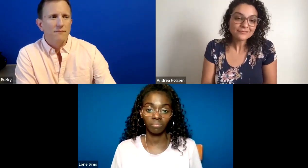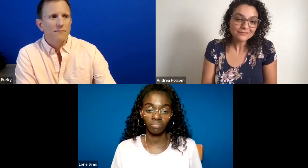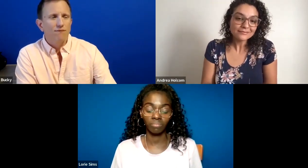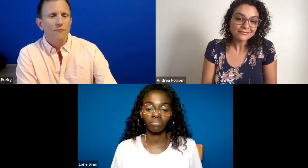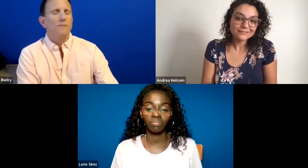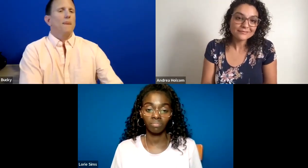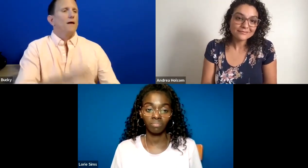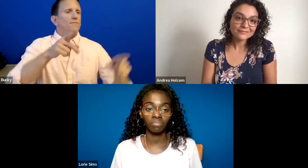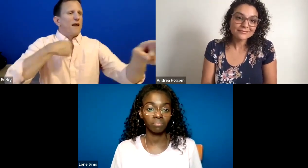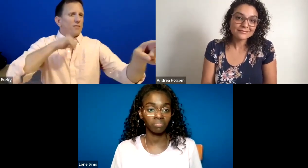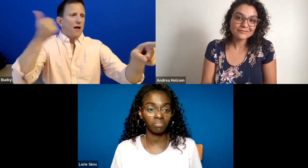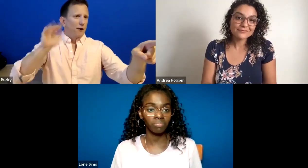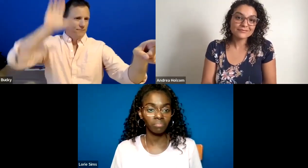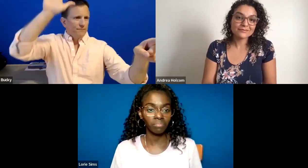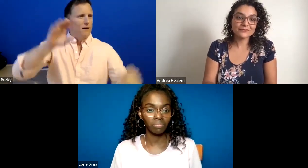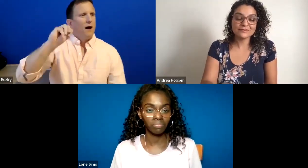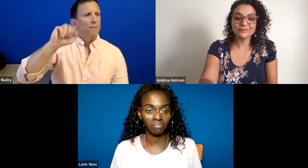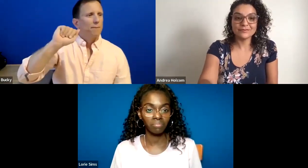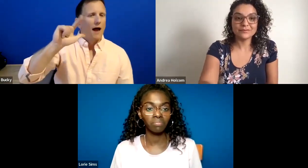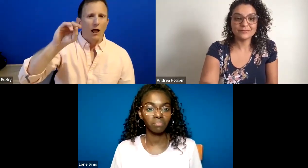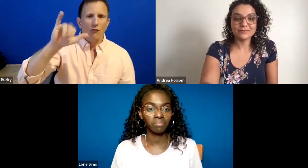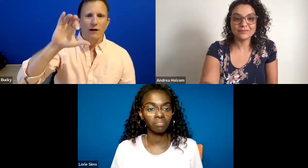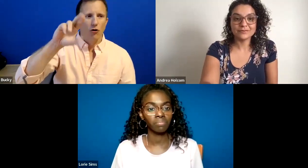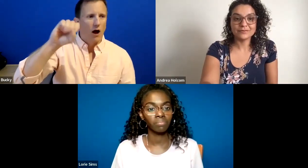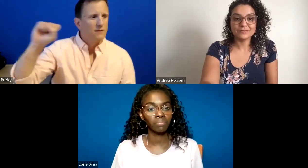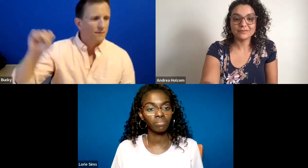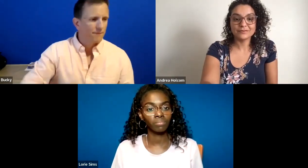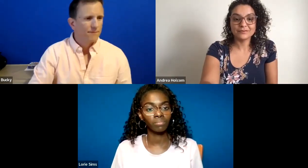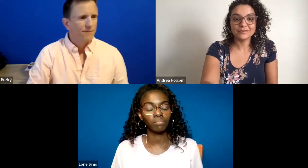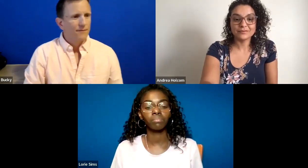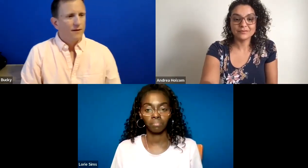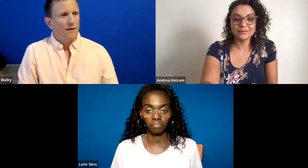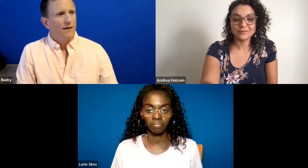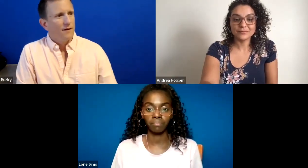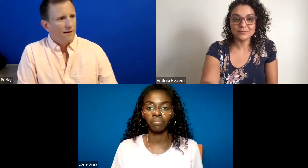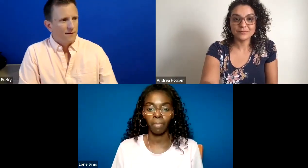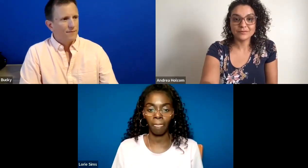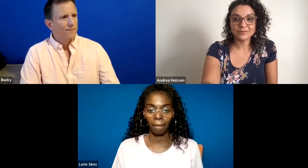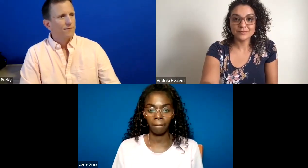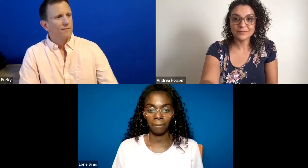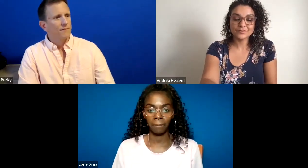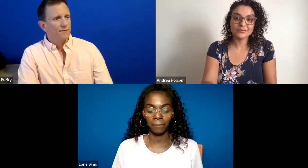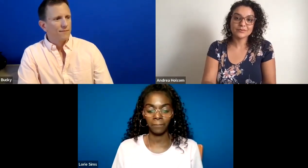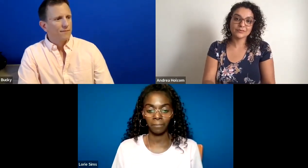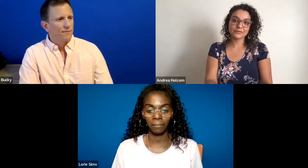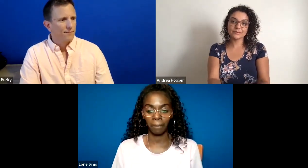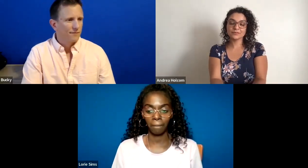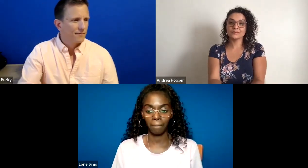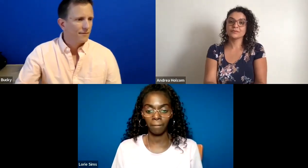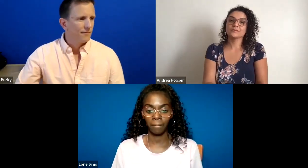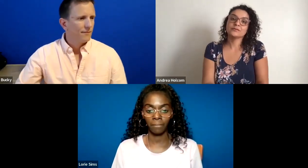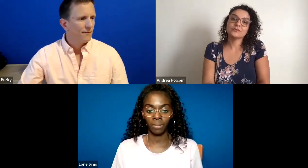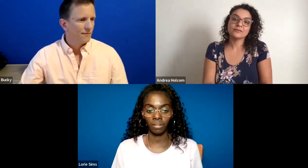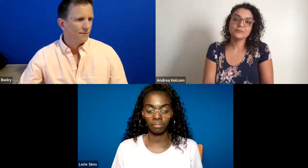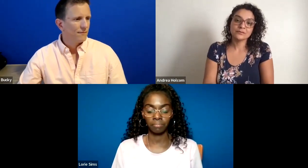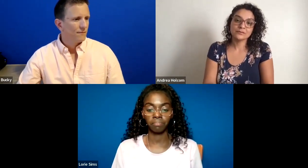Yes. And I do want to say, yes, I agree with that. So we have another individual by the name of Lorie who is going to turn on